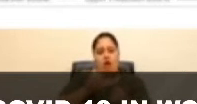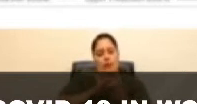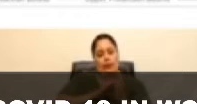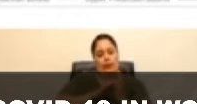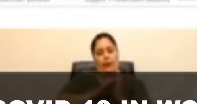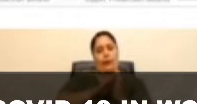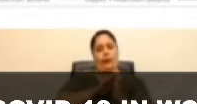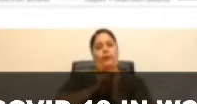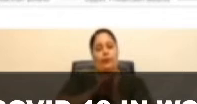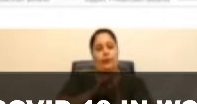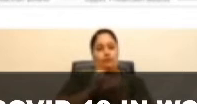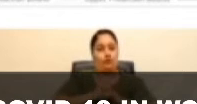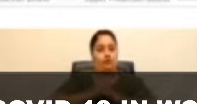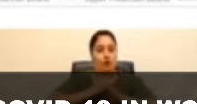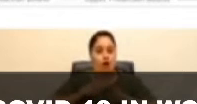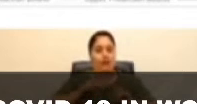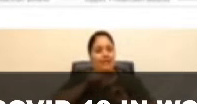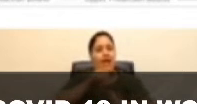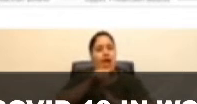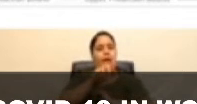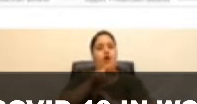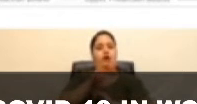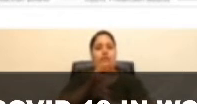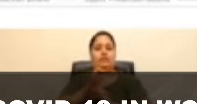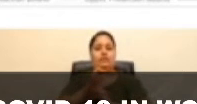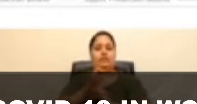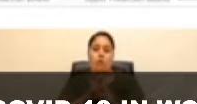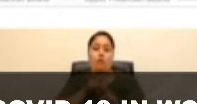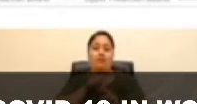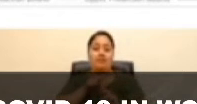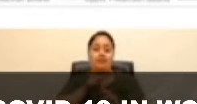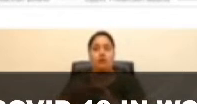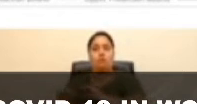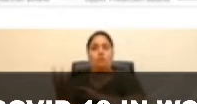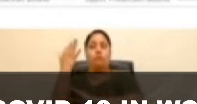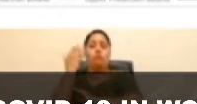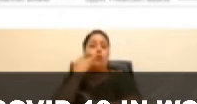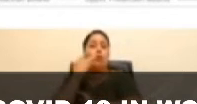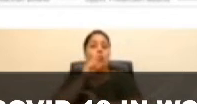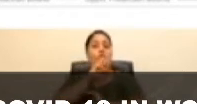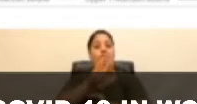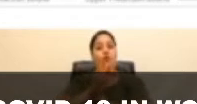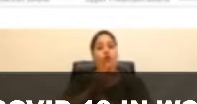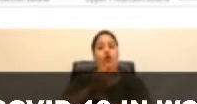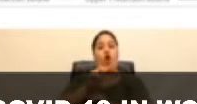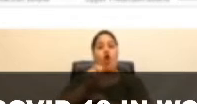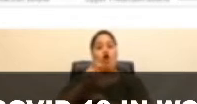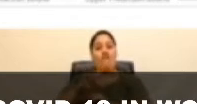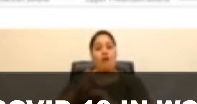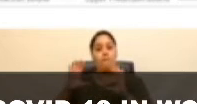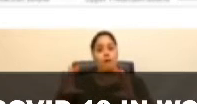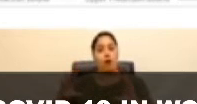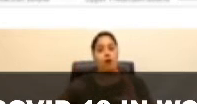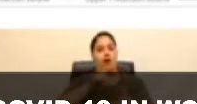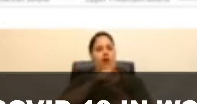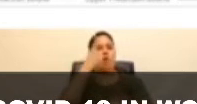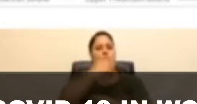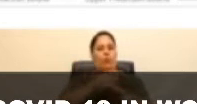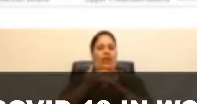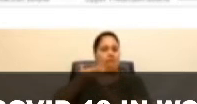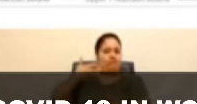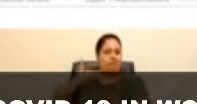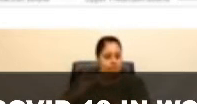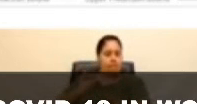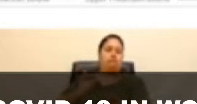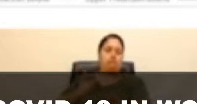the MRC report. This goes up until the 24th of November. So you see it's about a week behind. We expect